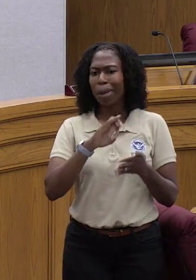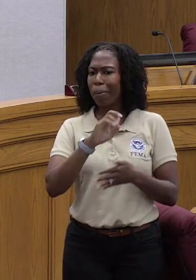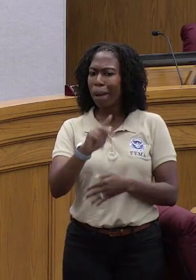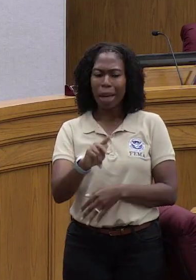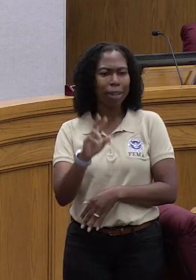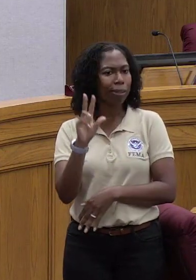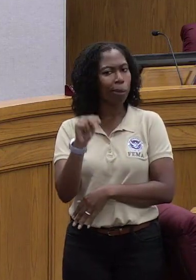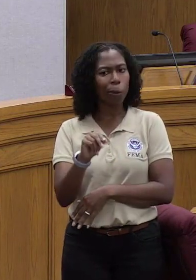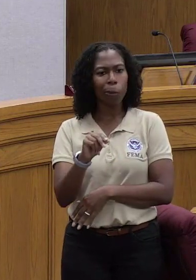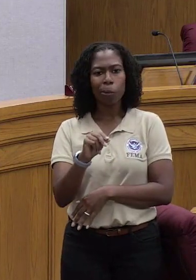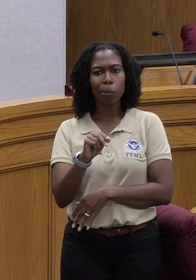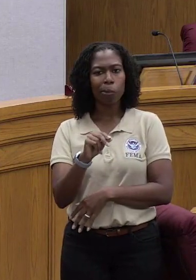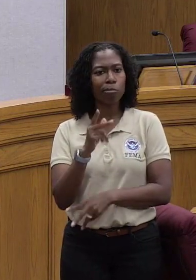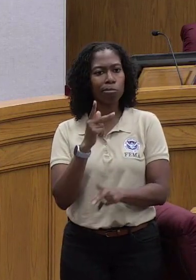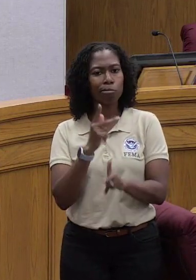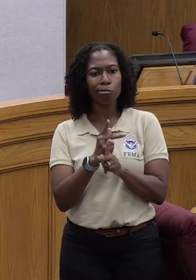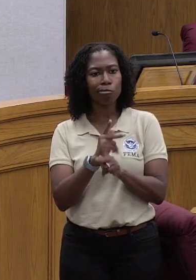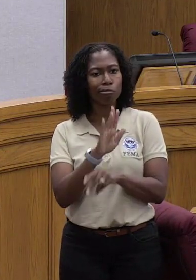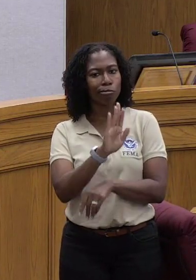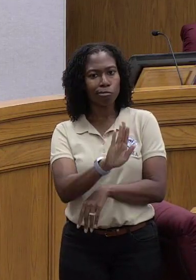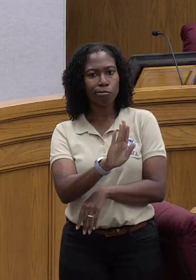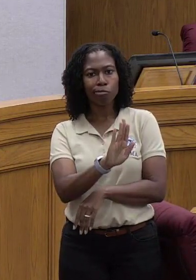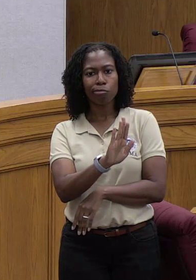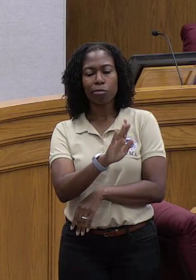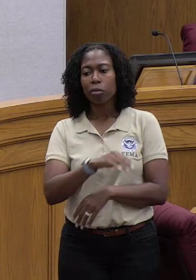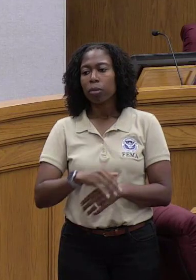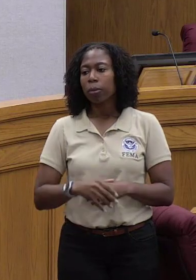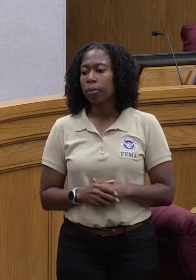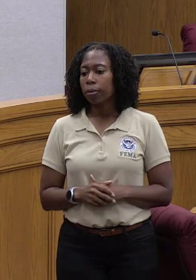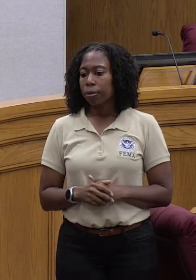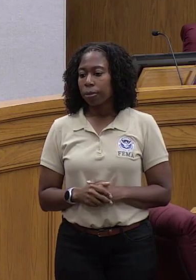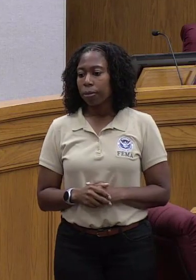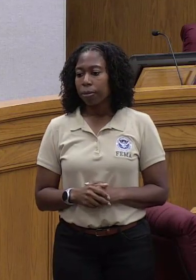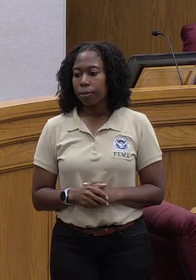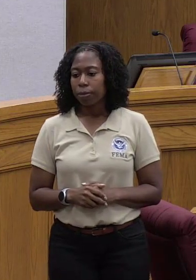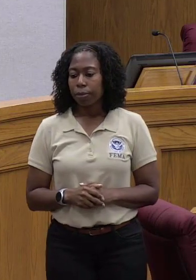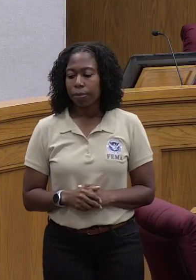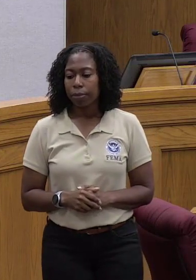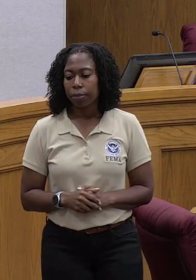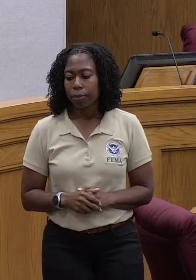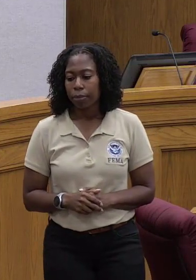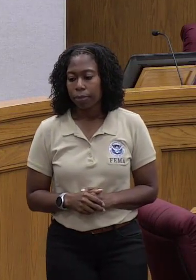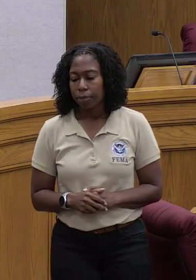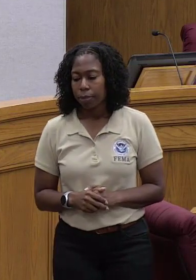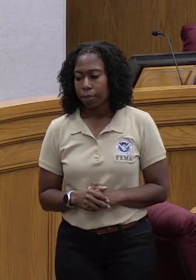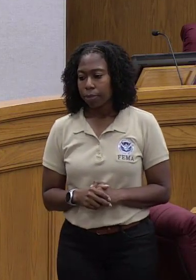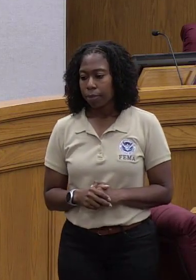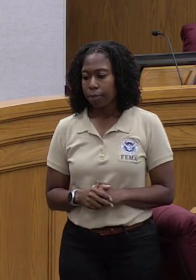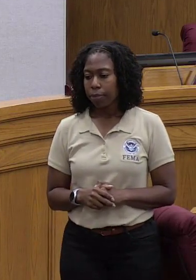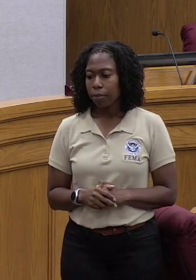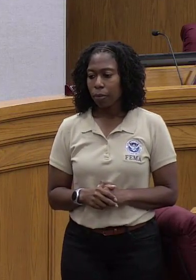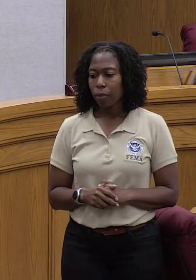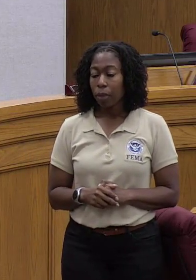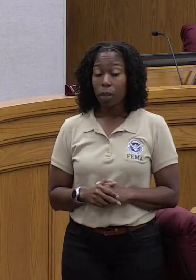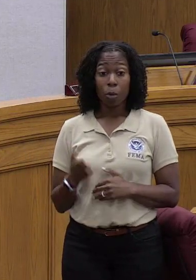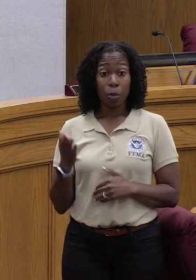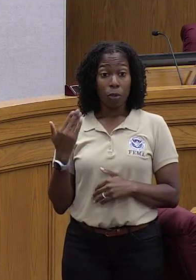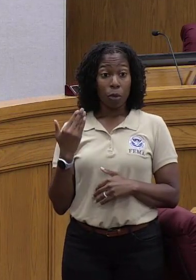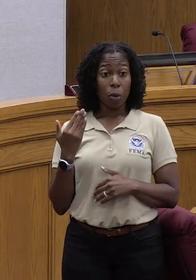federal government. Now, with regards to a question that came up